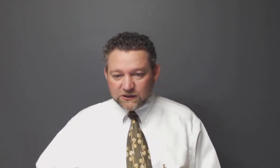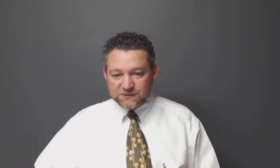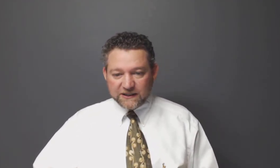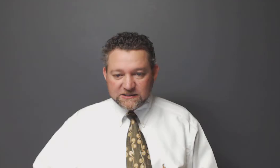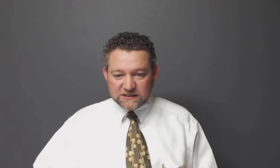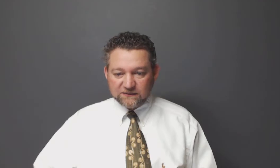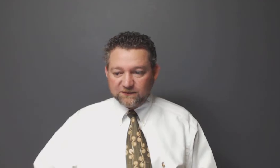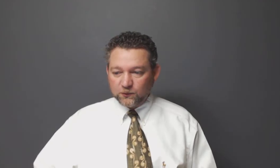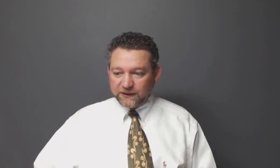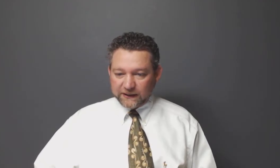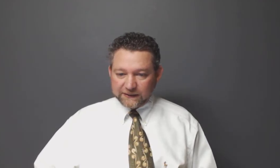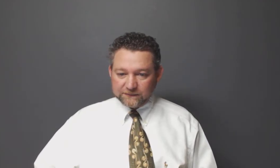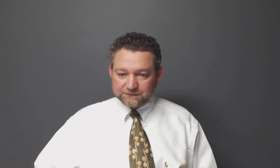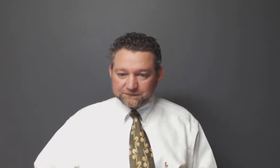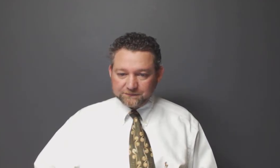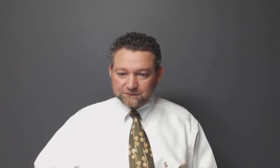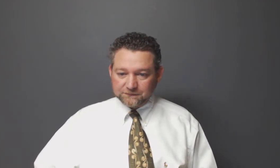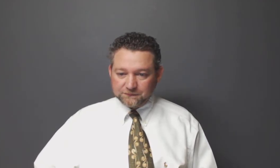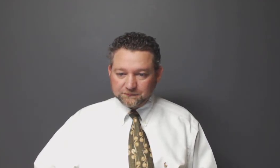Psalms 18:48.